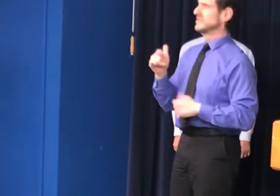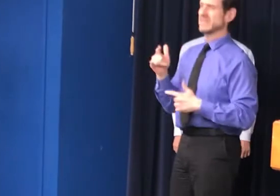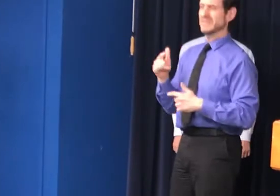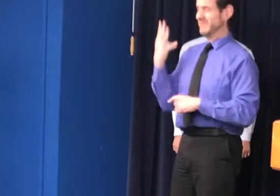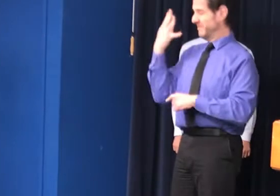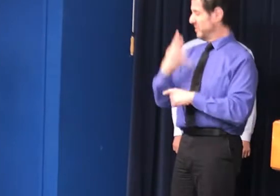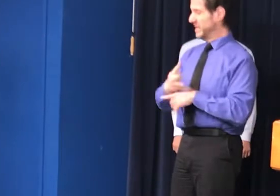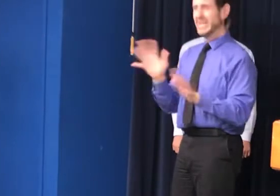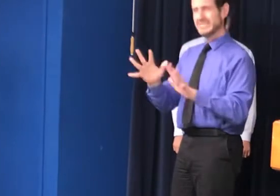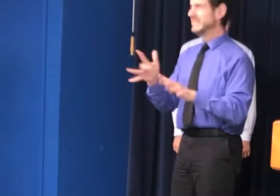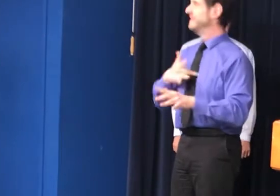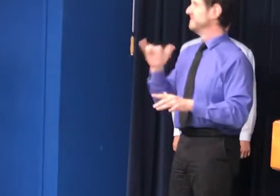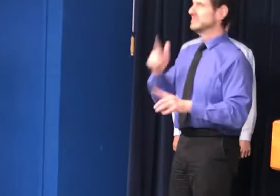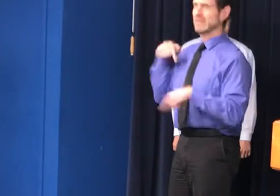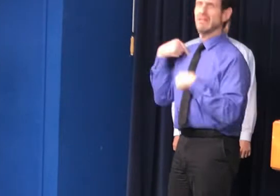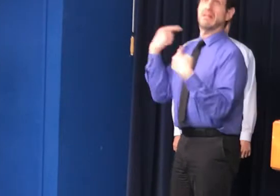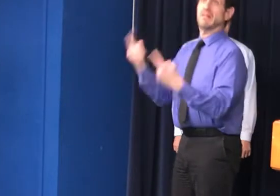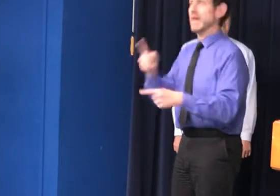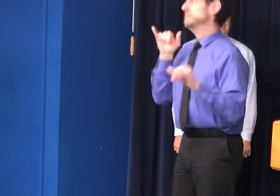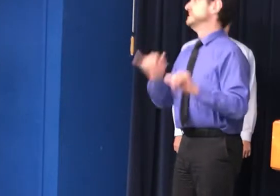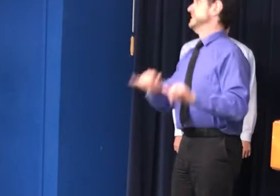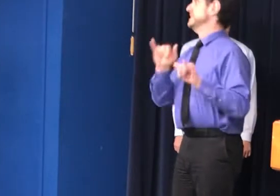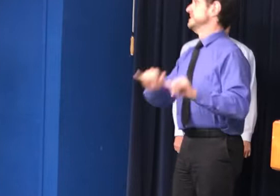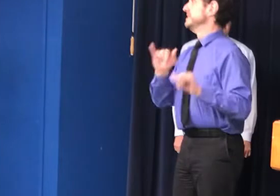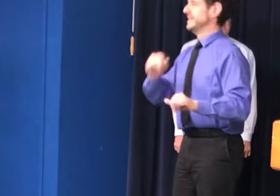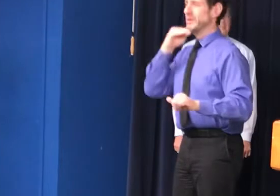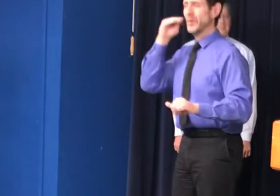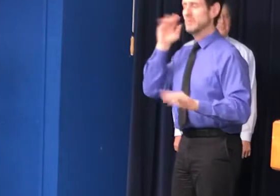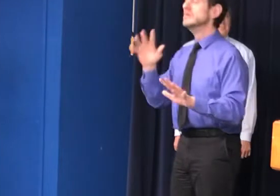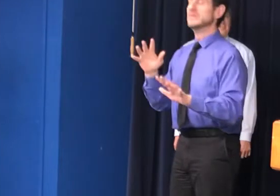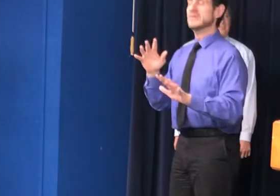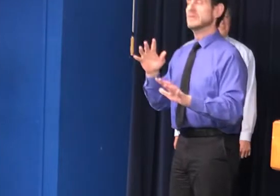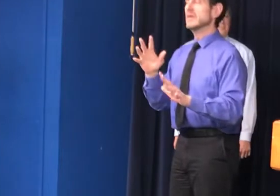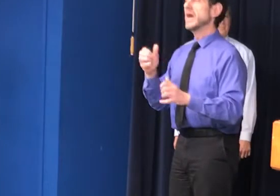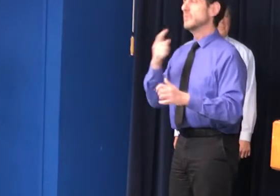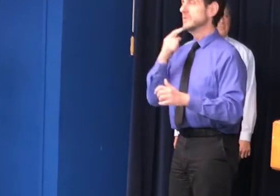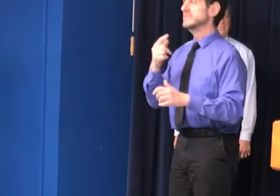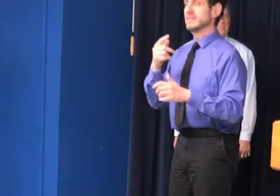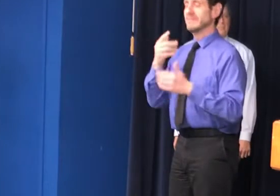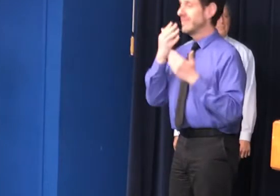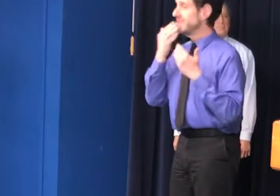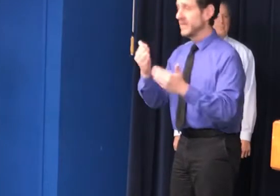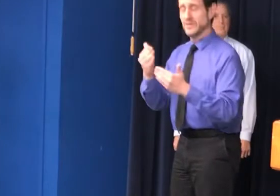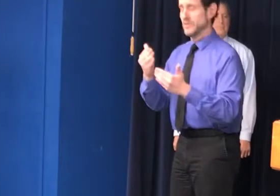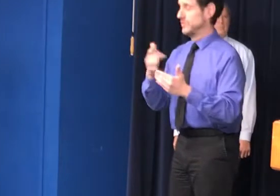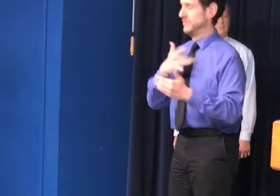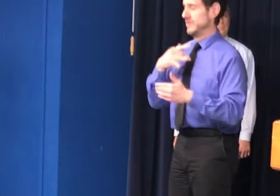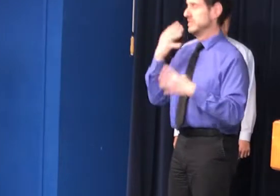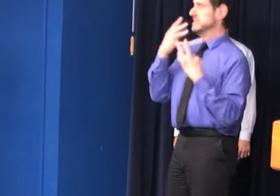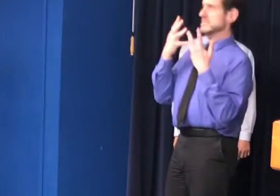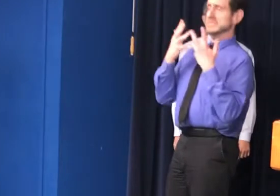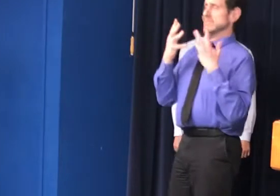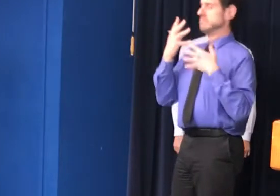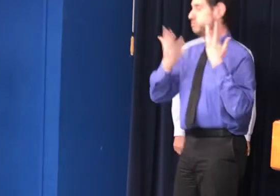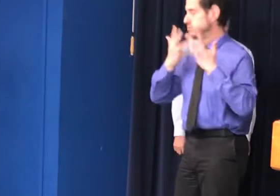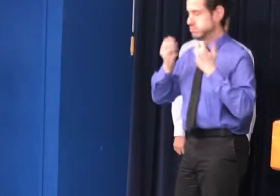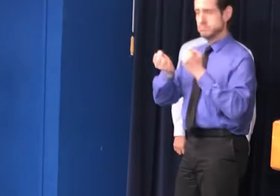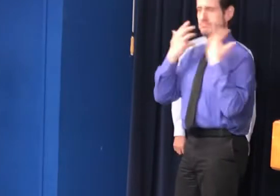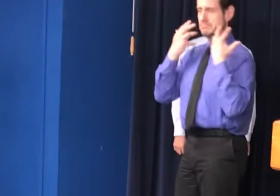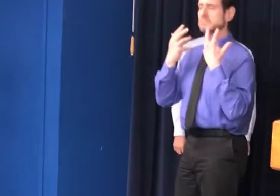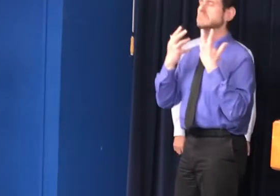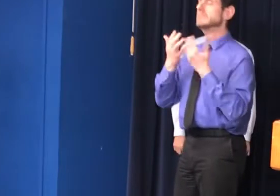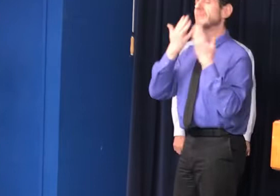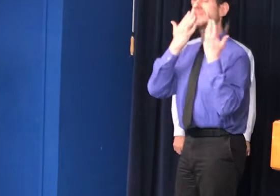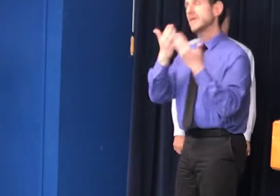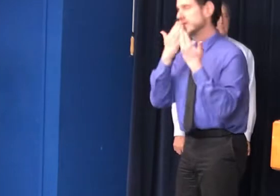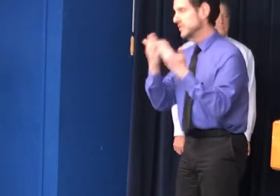you've been there forever. I want to express my sincere gratitude to all of you. The sacrifices that you are